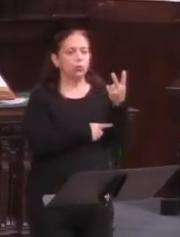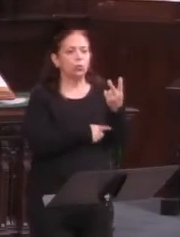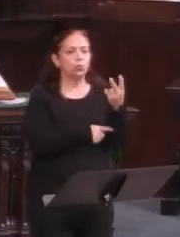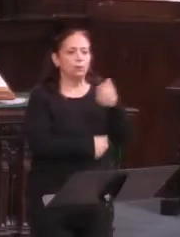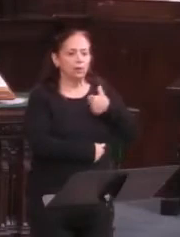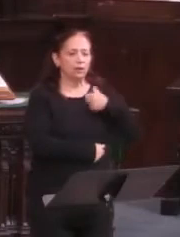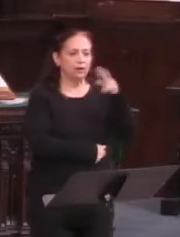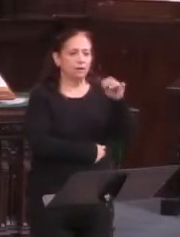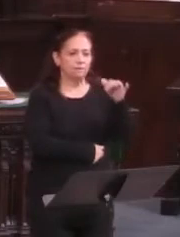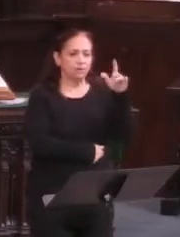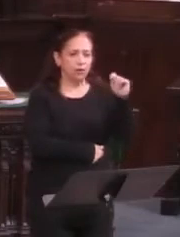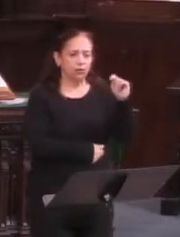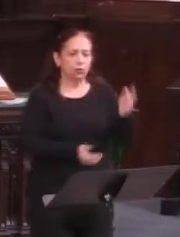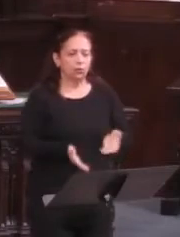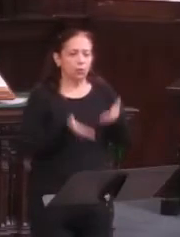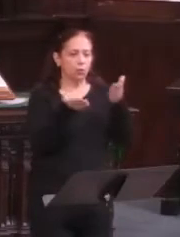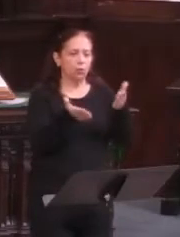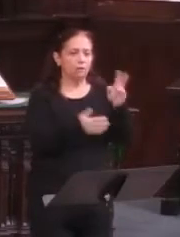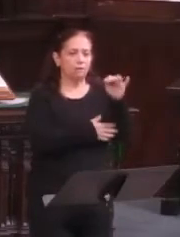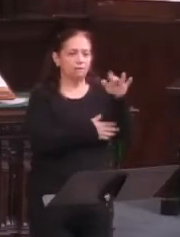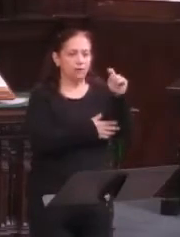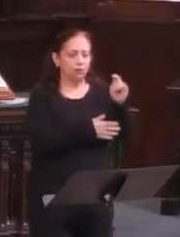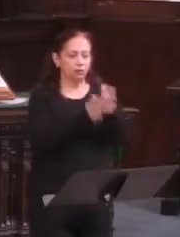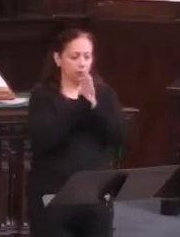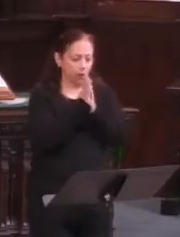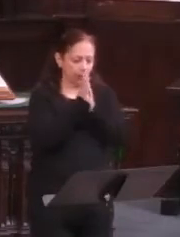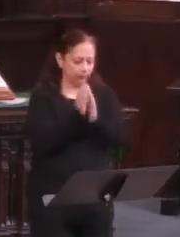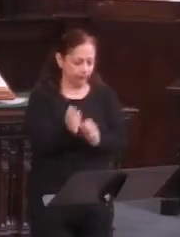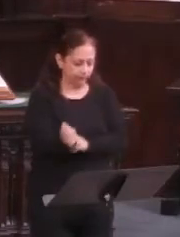our community who will offer a Veterans Day prayer.